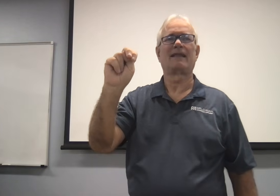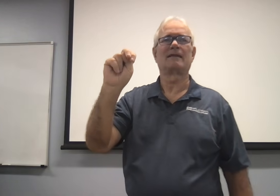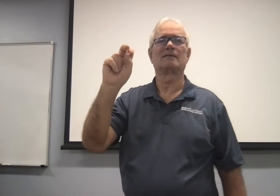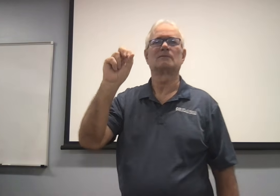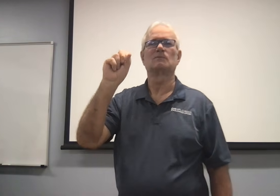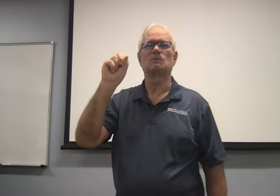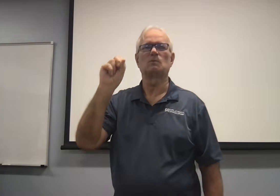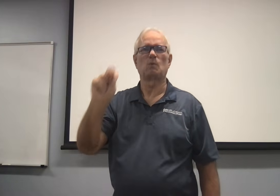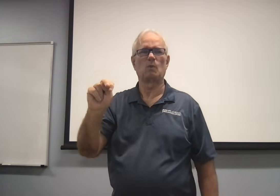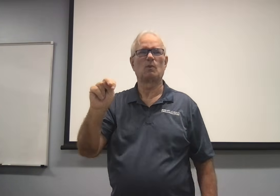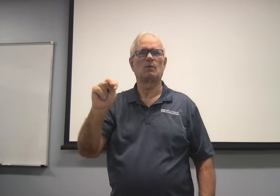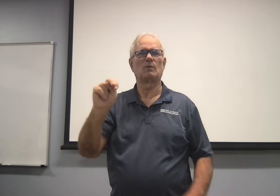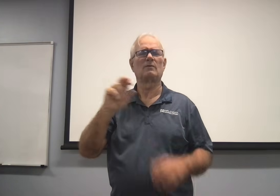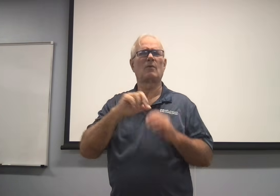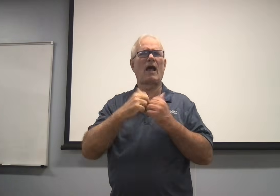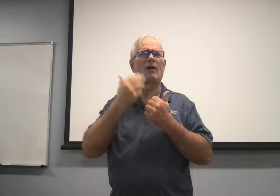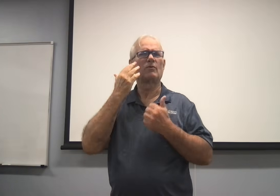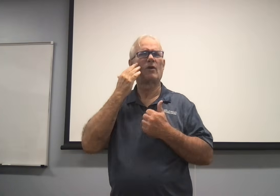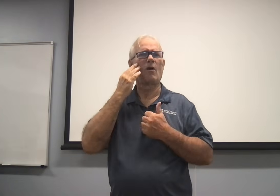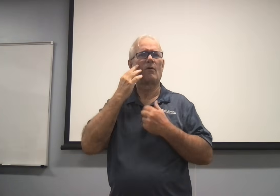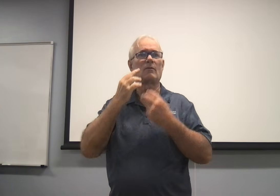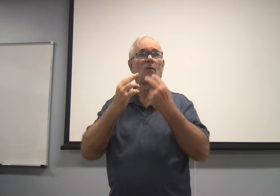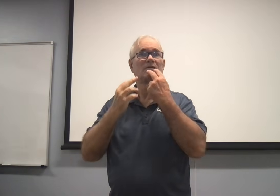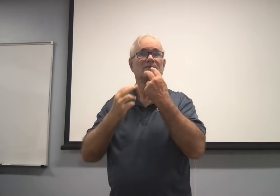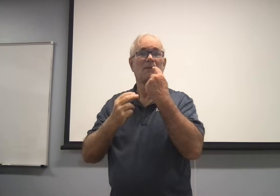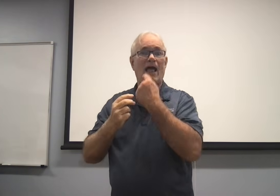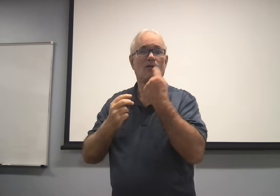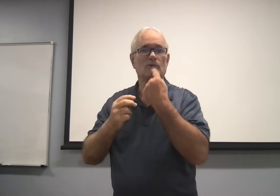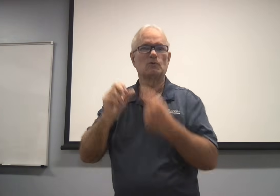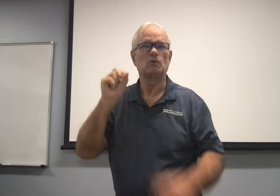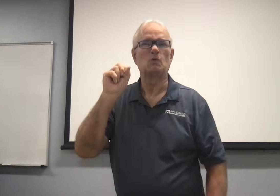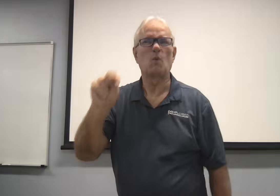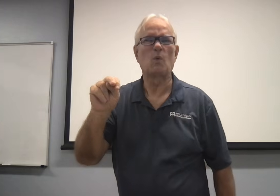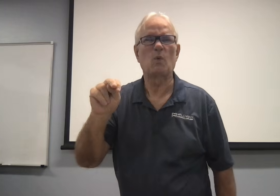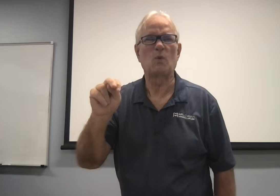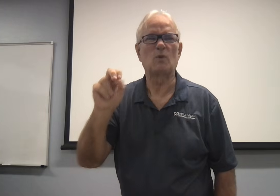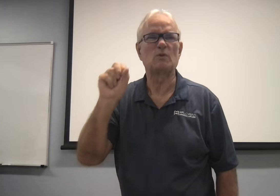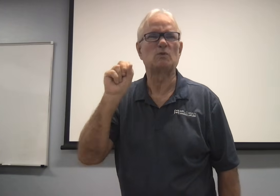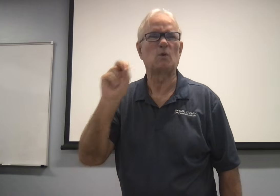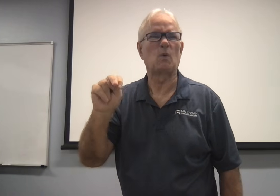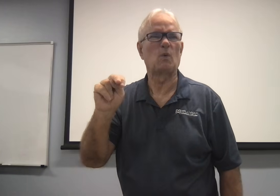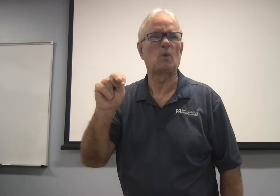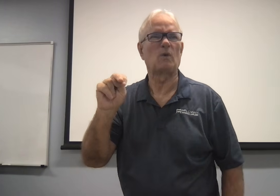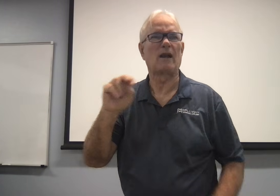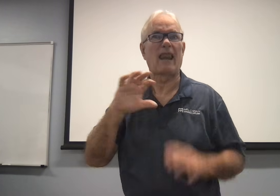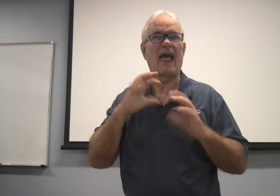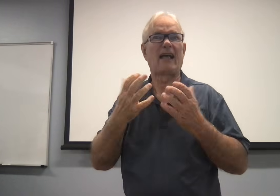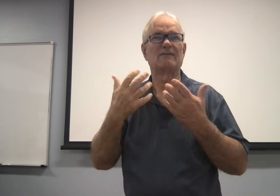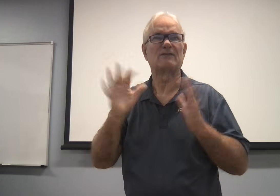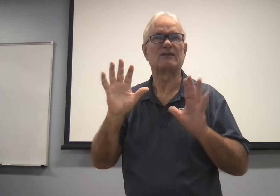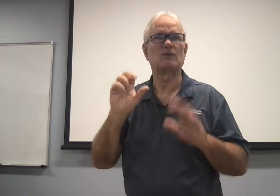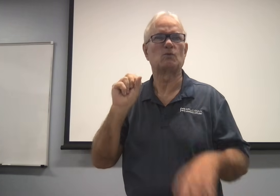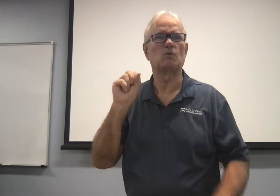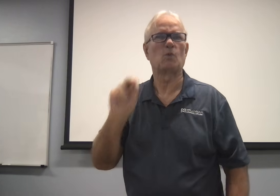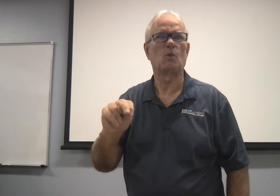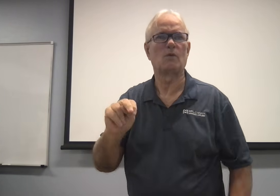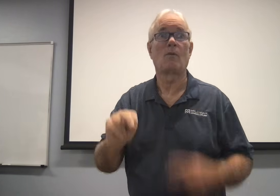It looks like S-O-N, kind of. How do you know? Ooh, you can tell by the mouth. Class will